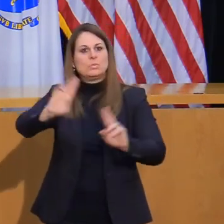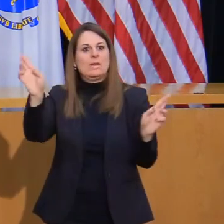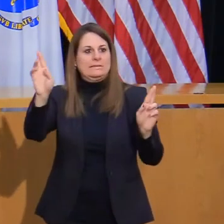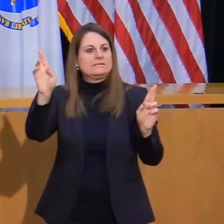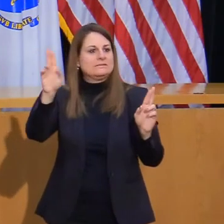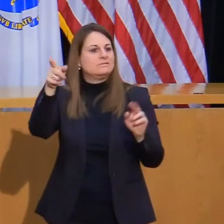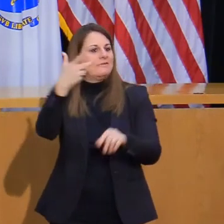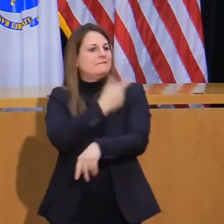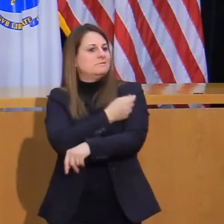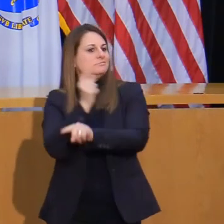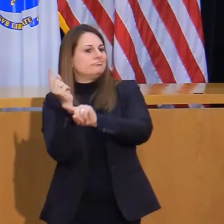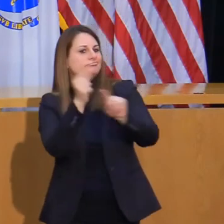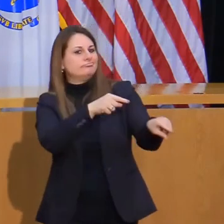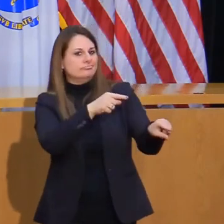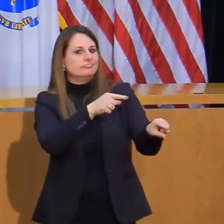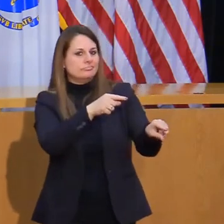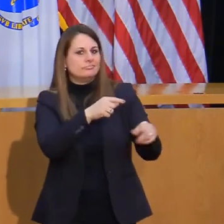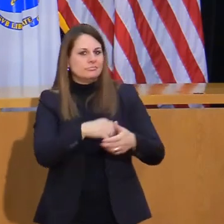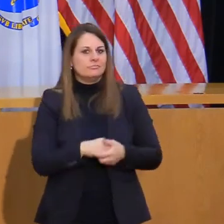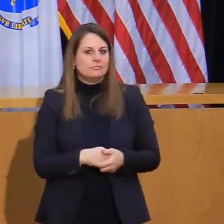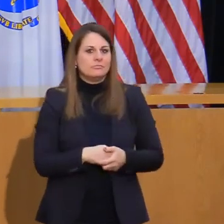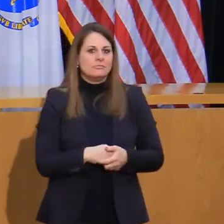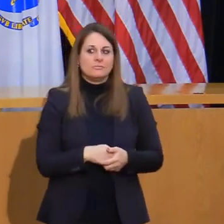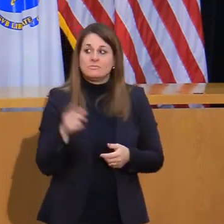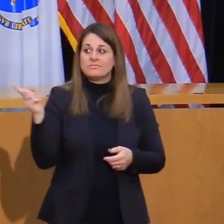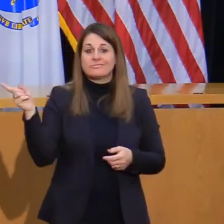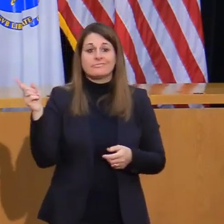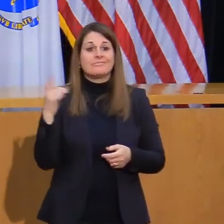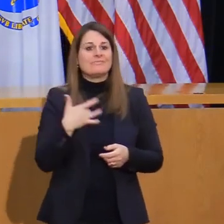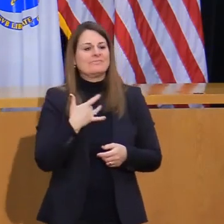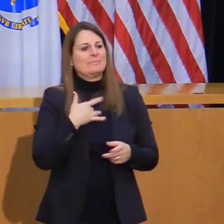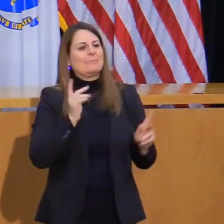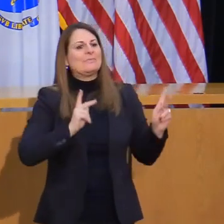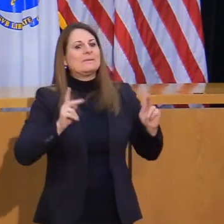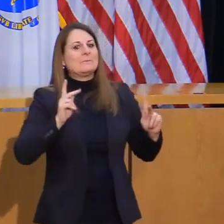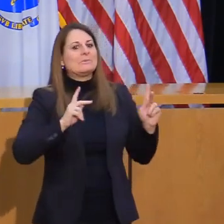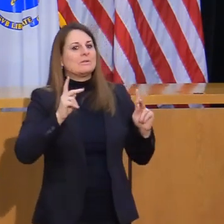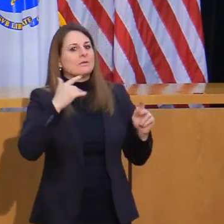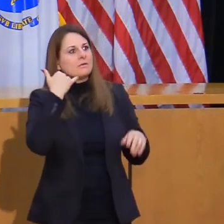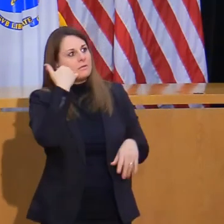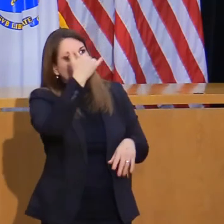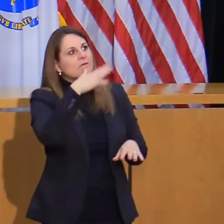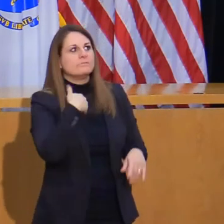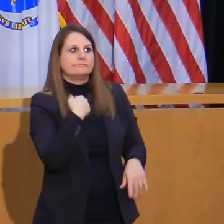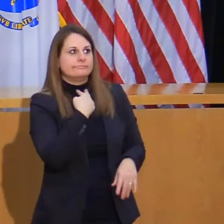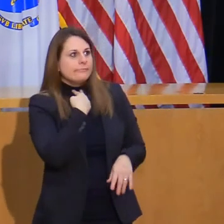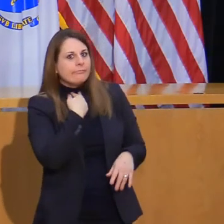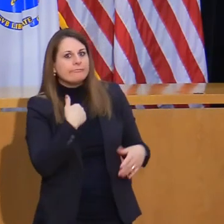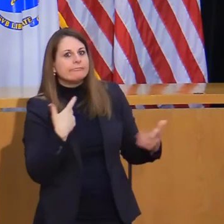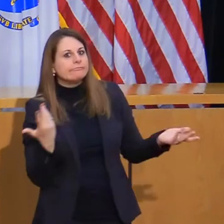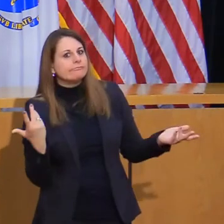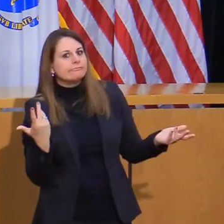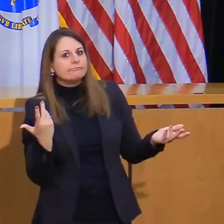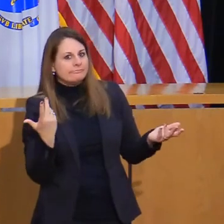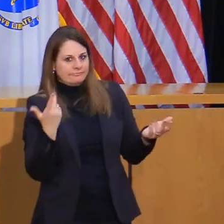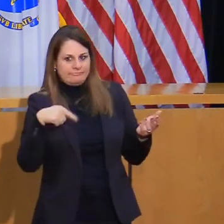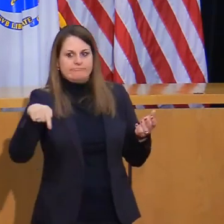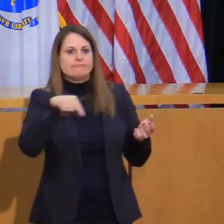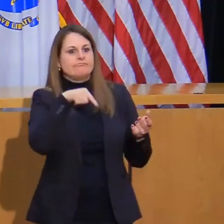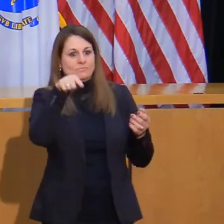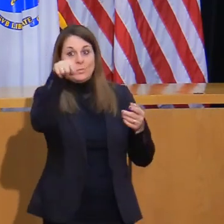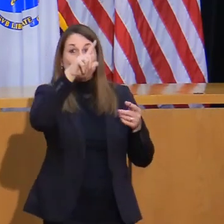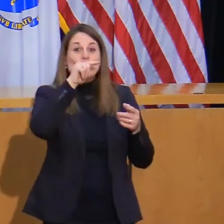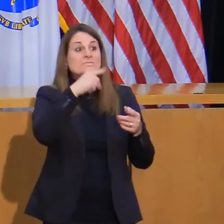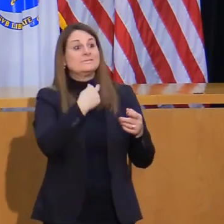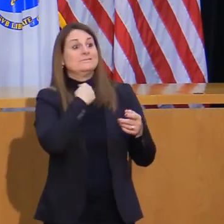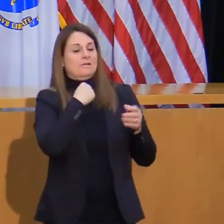the next 10 days or so. I feel, Governor, like it was. I do want to say that I've said this many times to all of